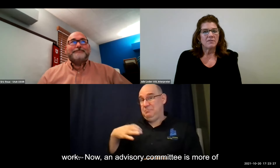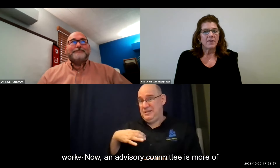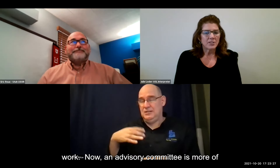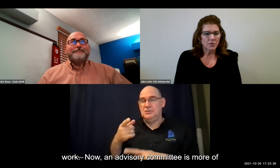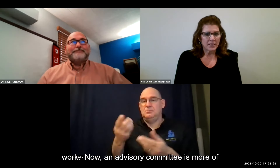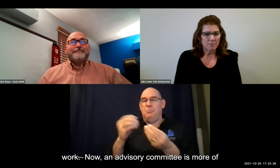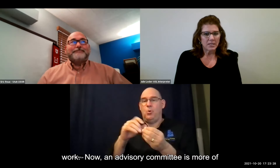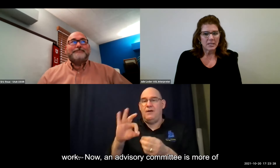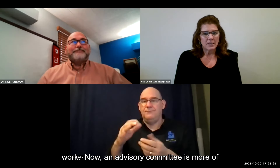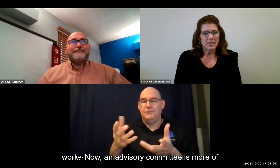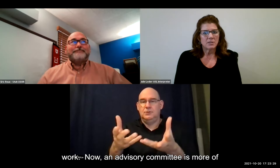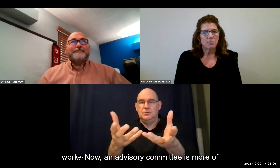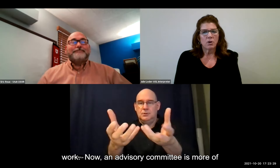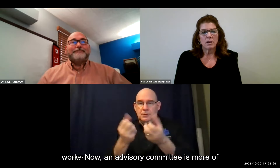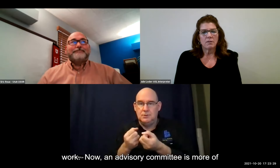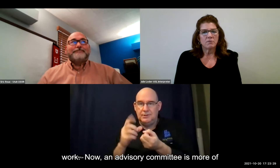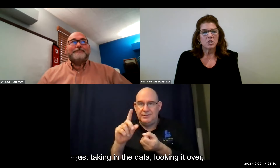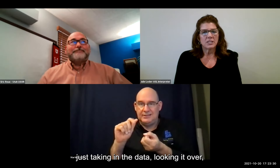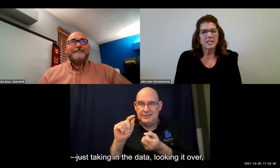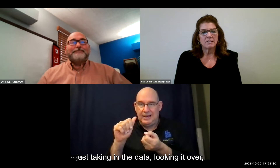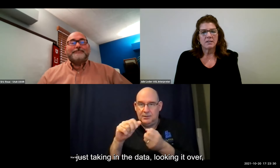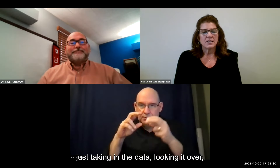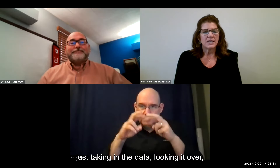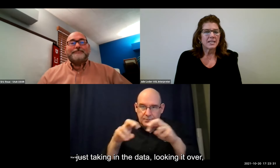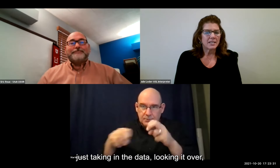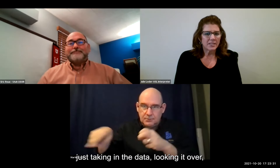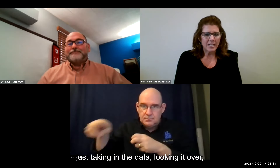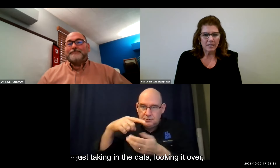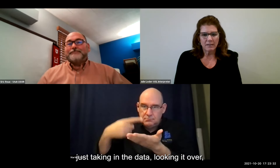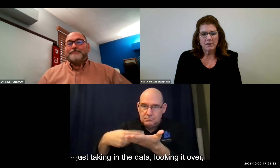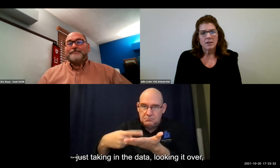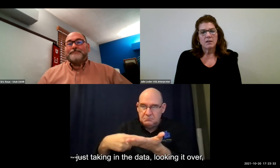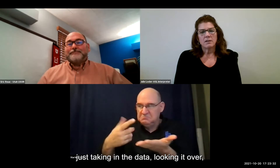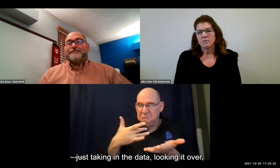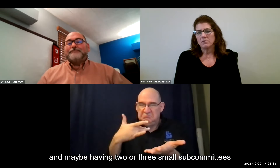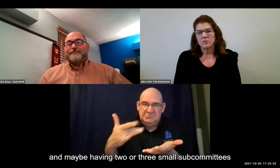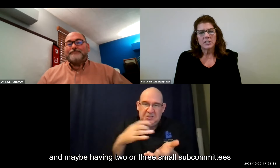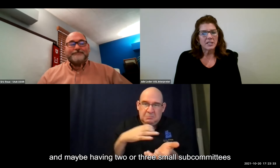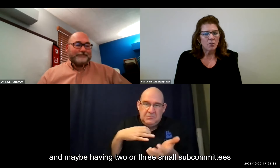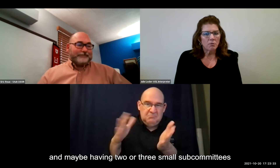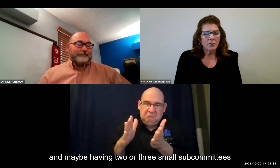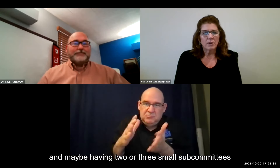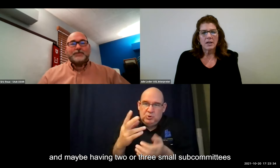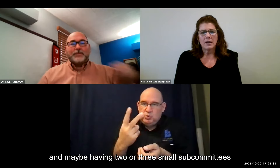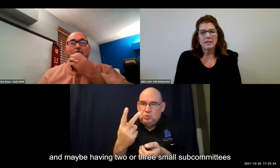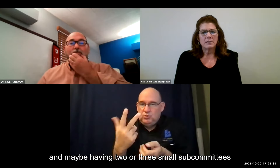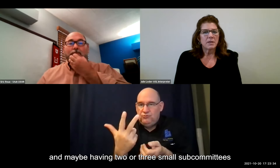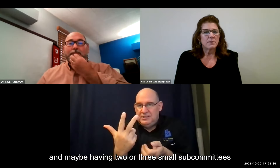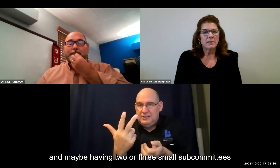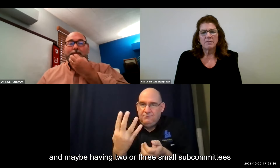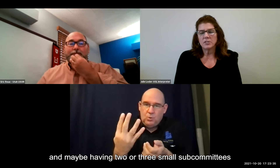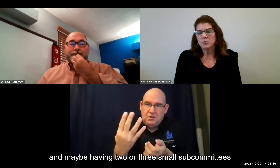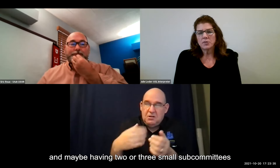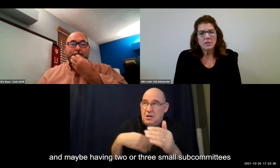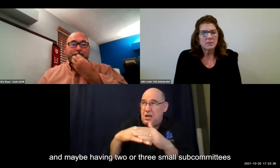Now, an advisory committee is more of just taking in the data, looking it over, and